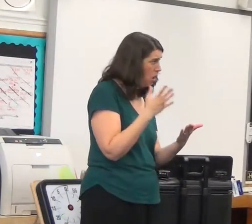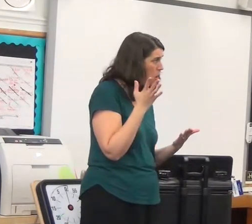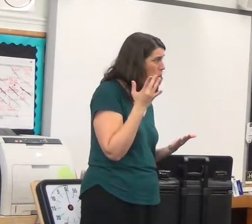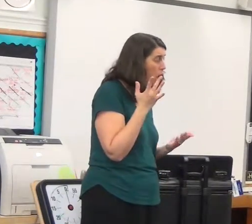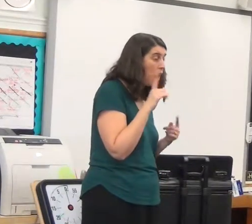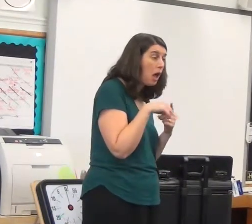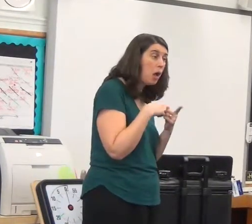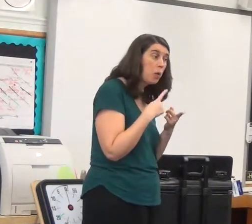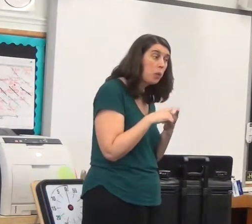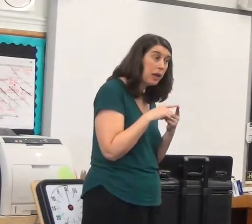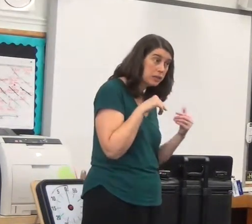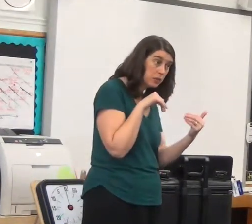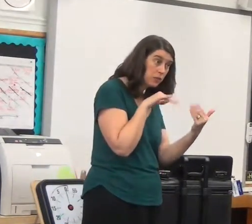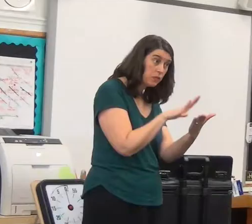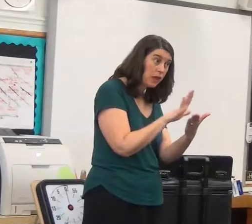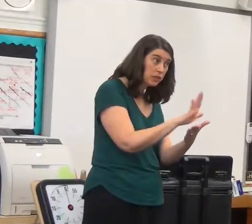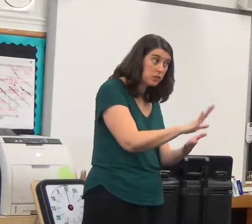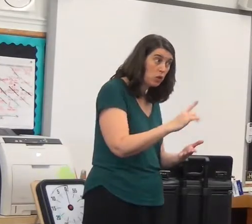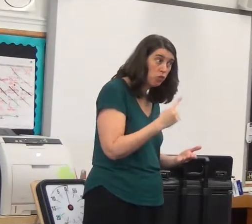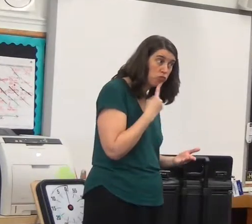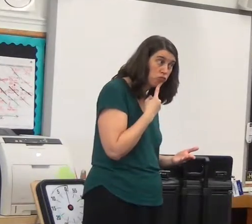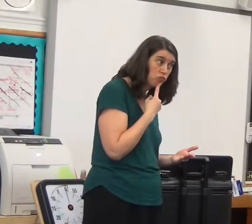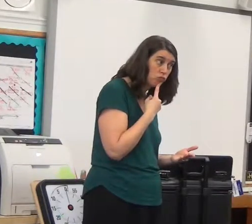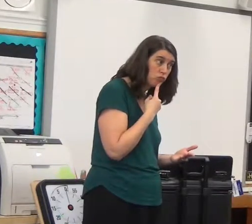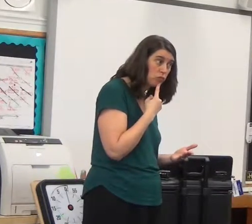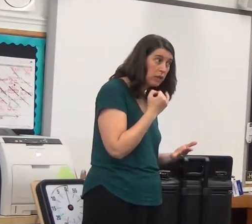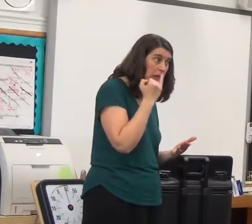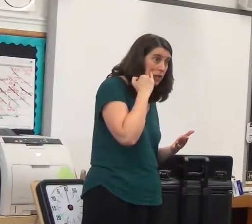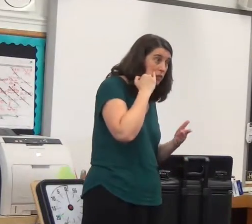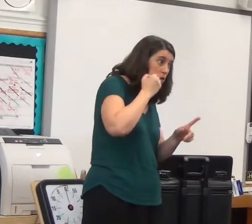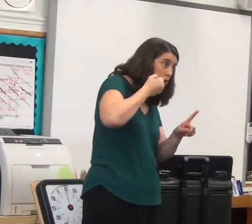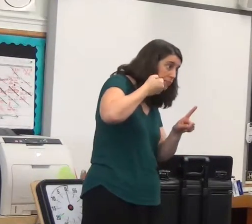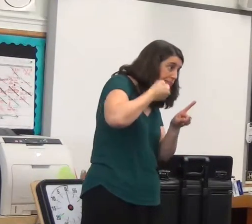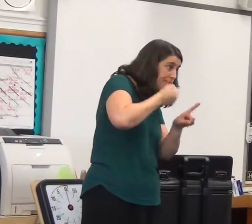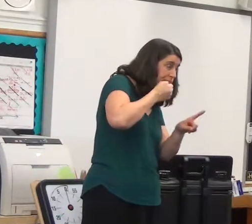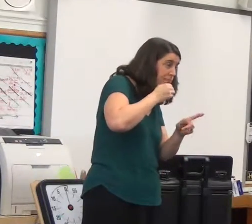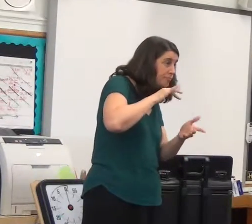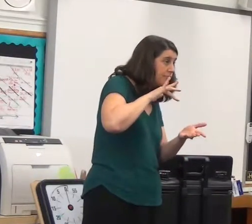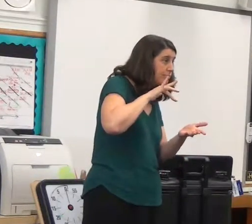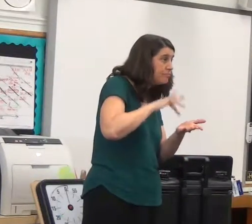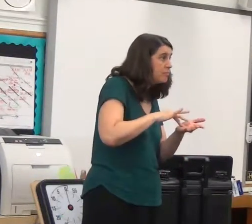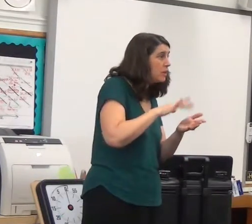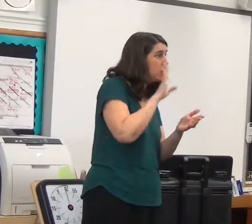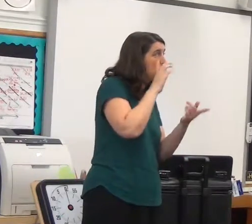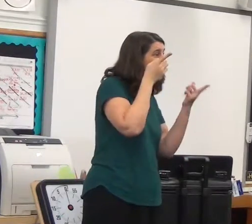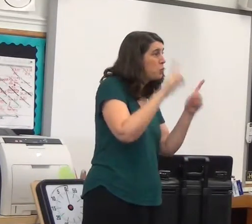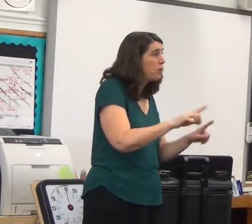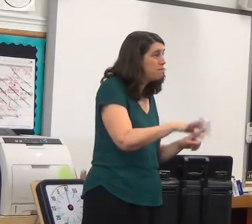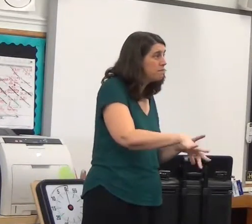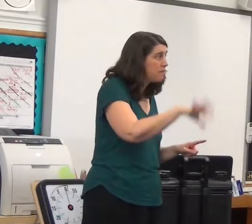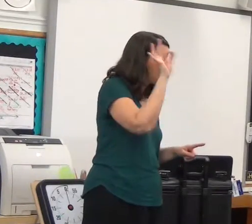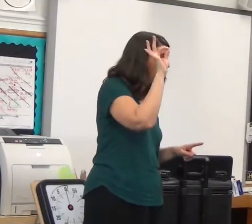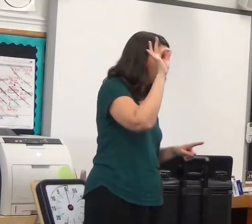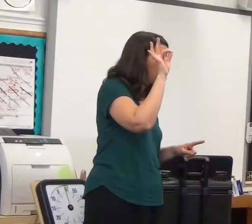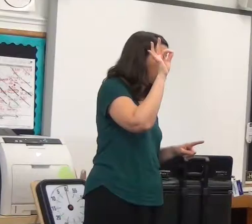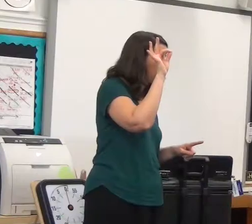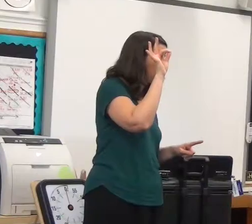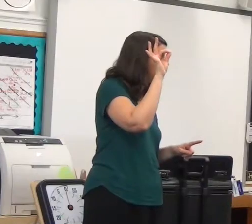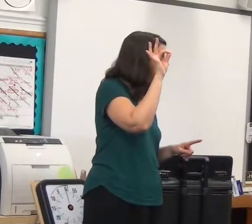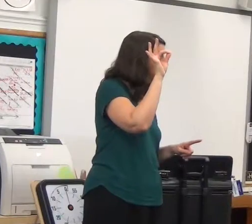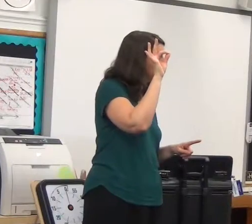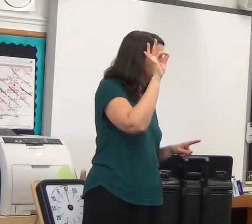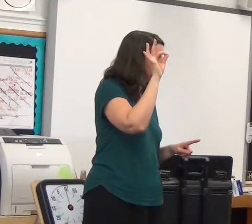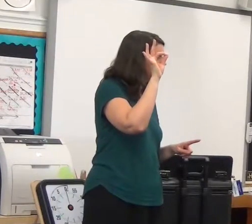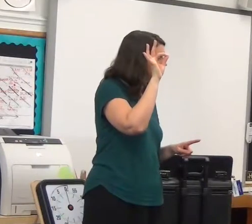when you do, when you get to the very core, you will find there waiting for you what you've